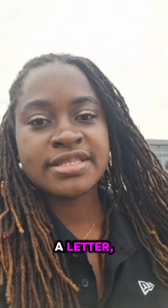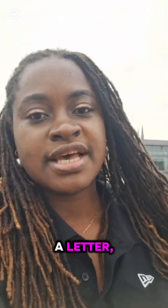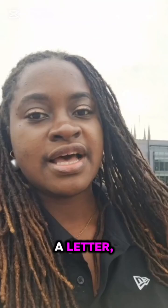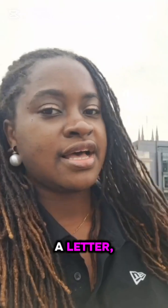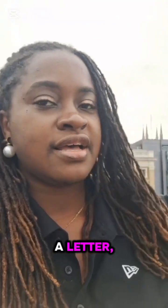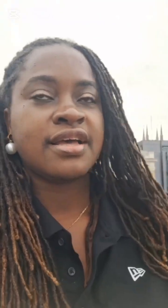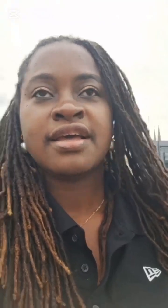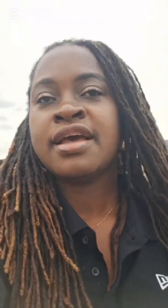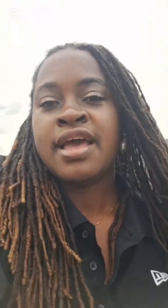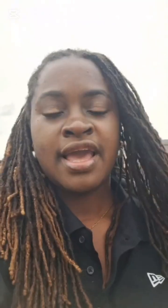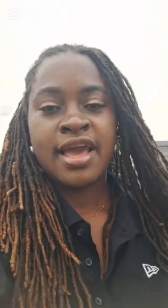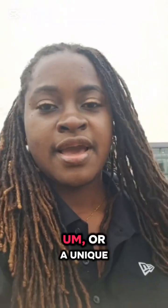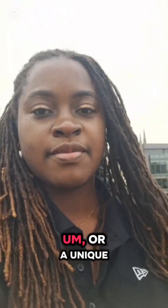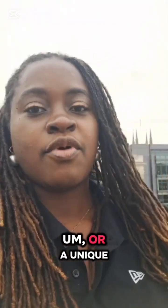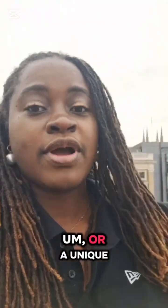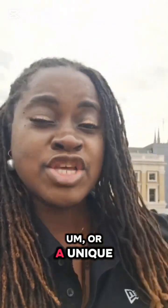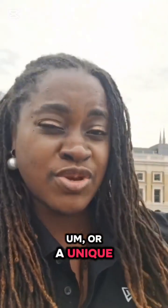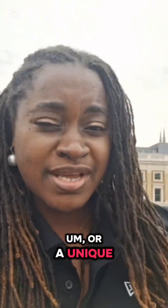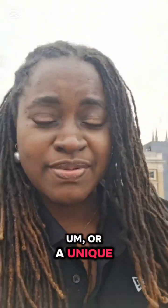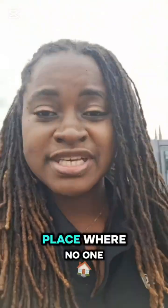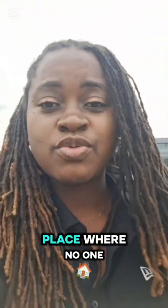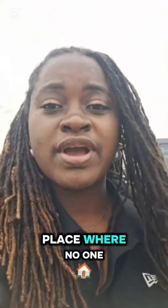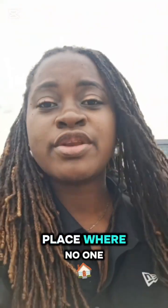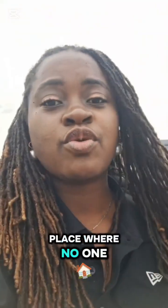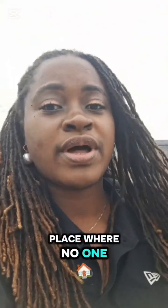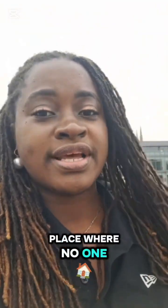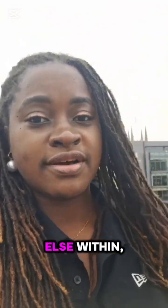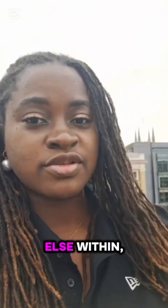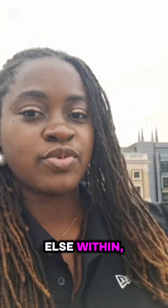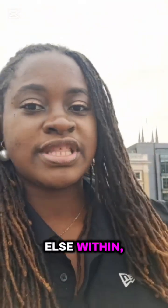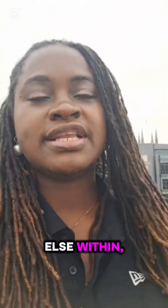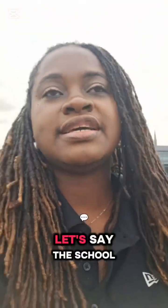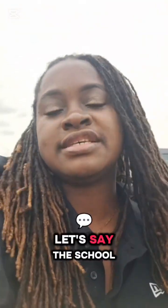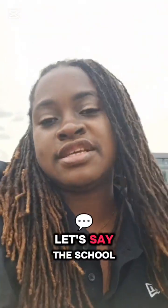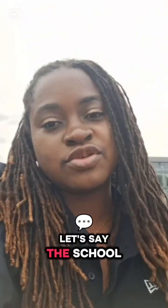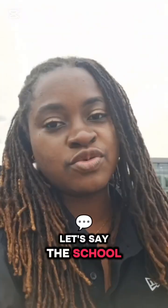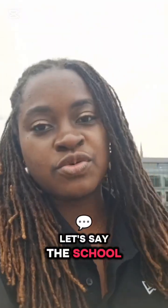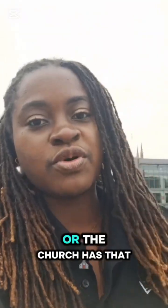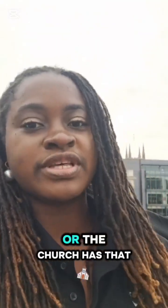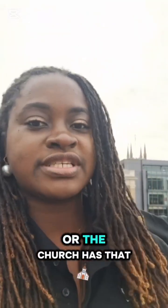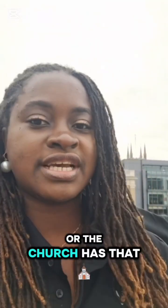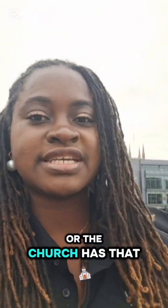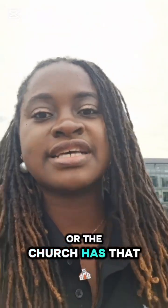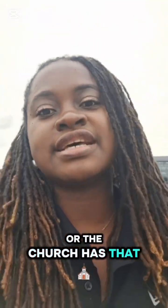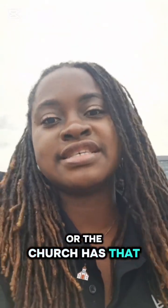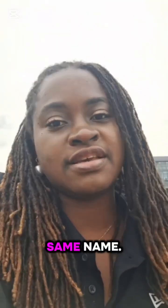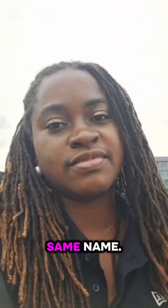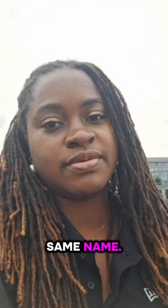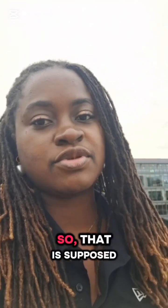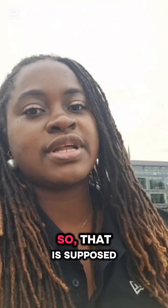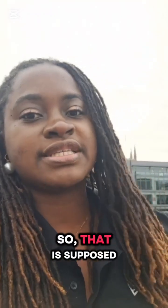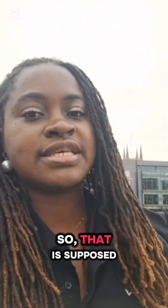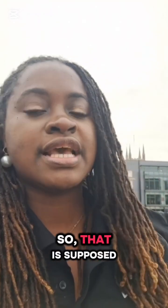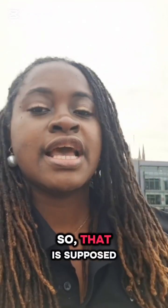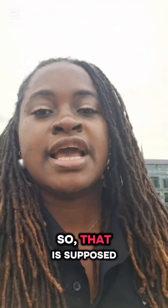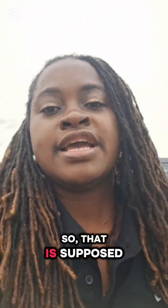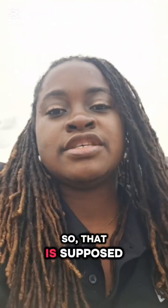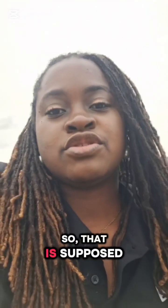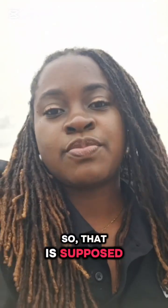letter or a unique place where no one else within, let's say, the school or the church has that same name, so that it's supposed